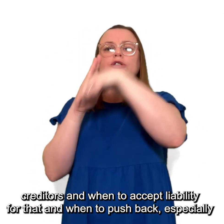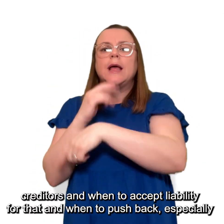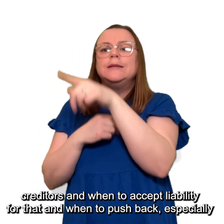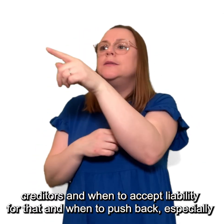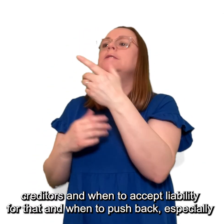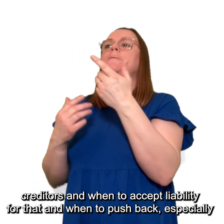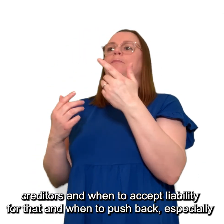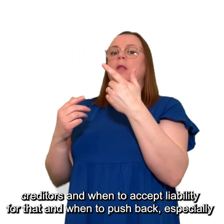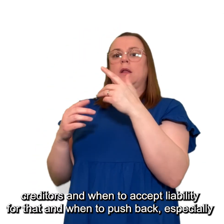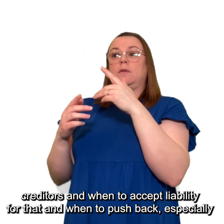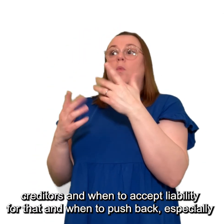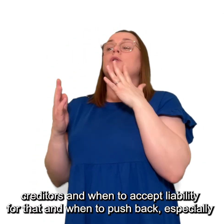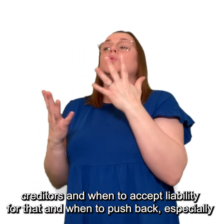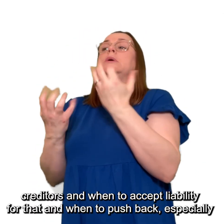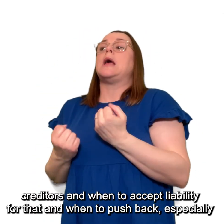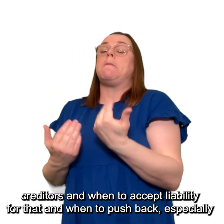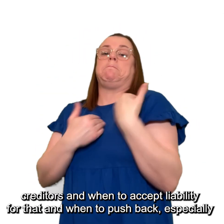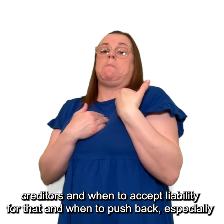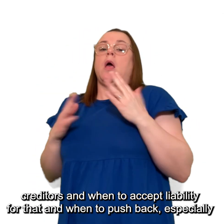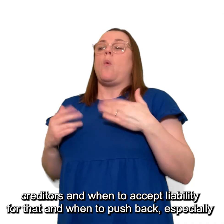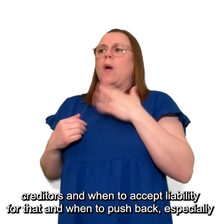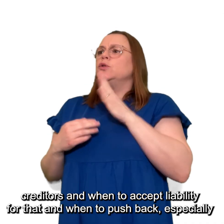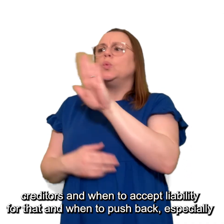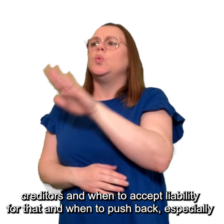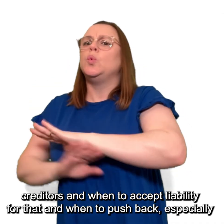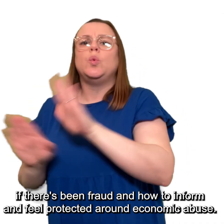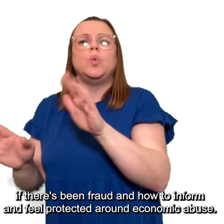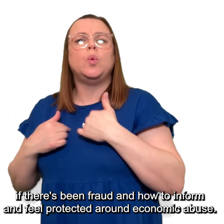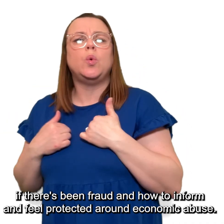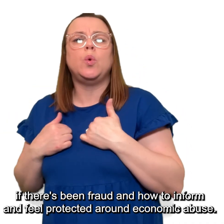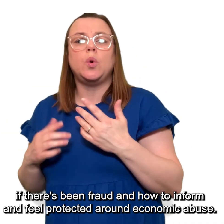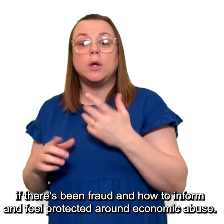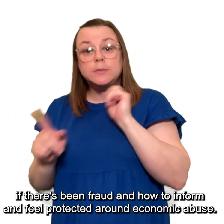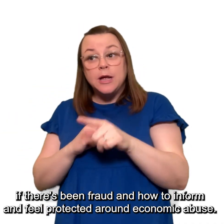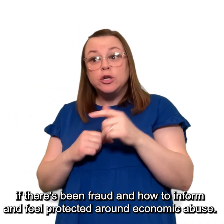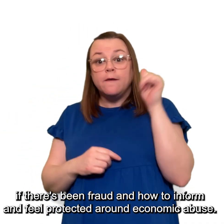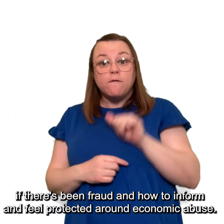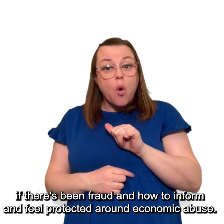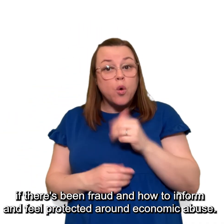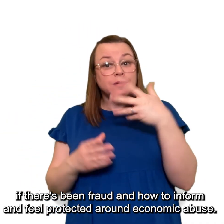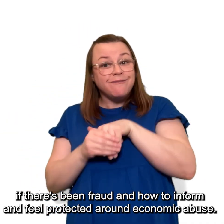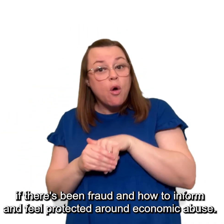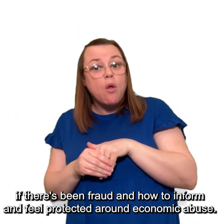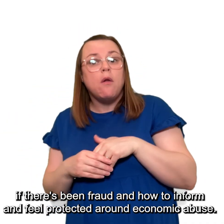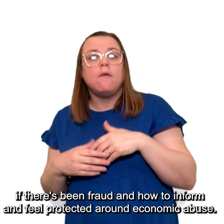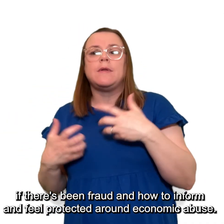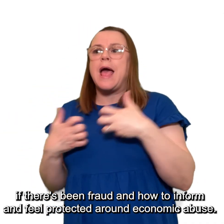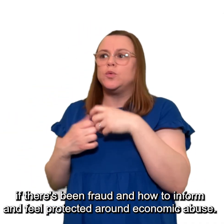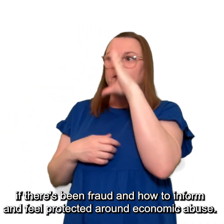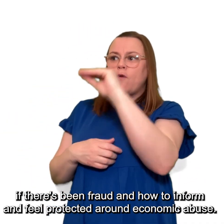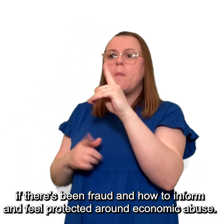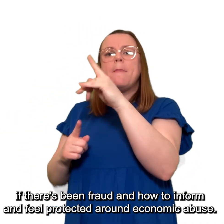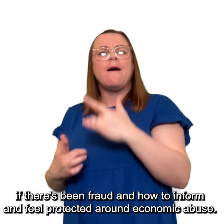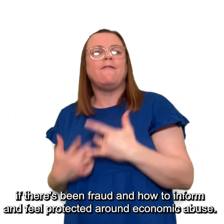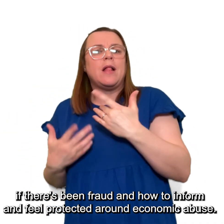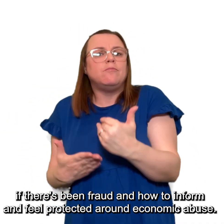when to accept liability for debts and when to push back, especially if there's been fraud, and how to inform and